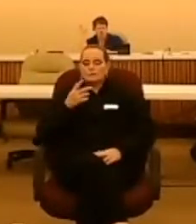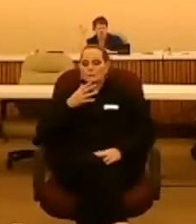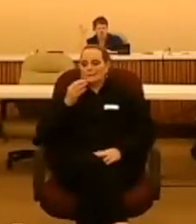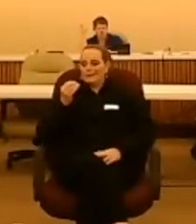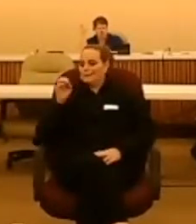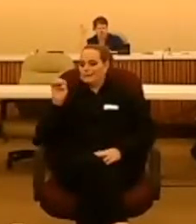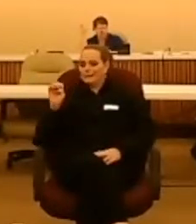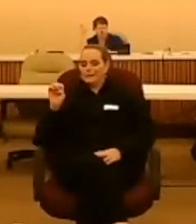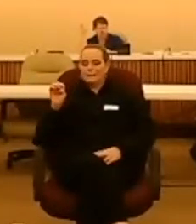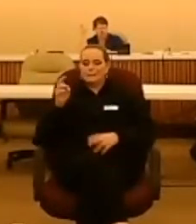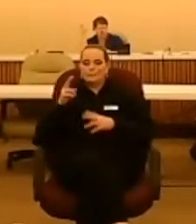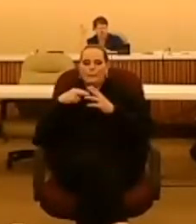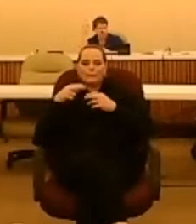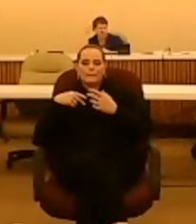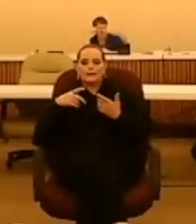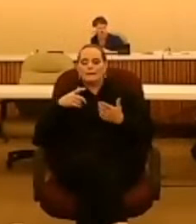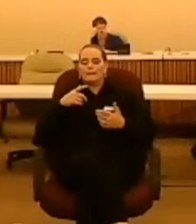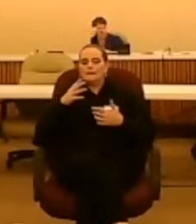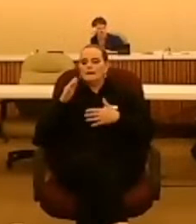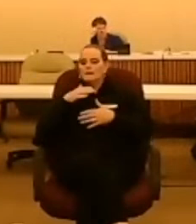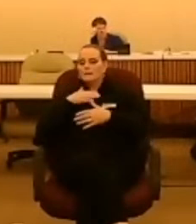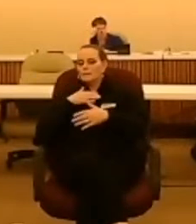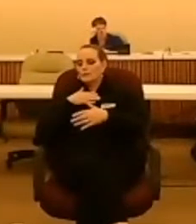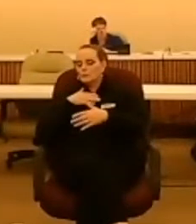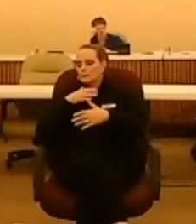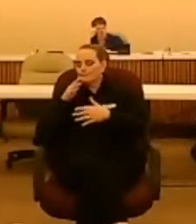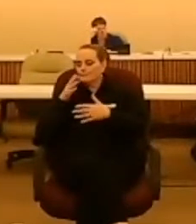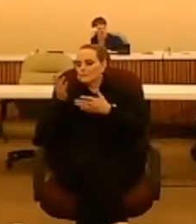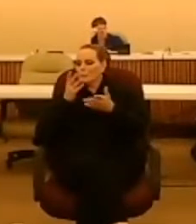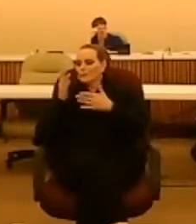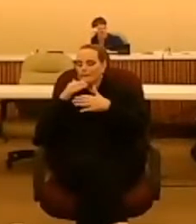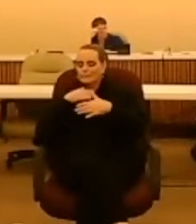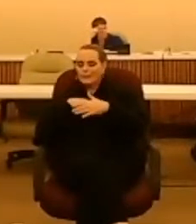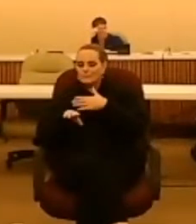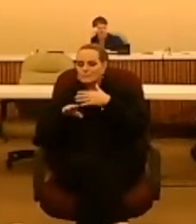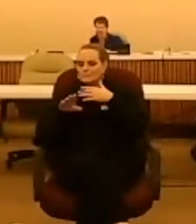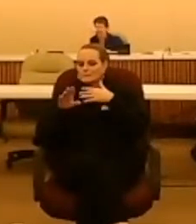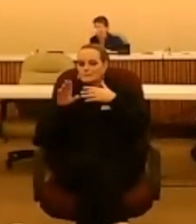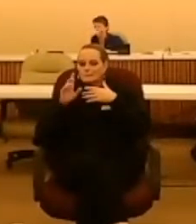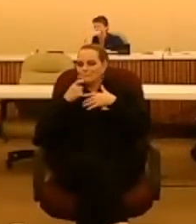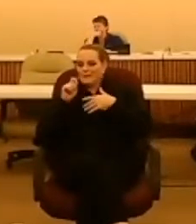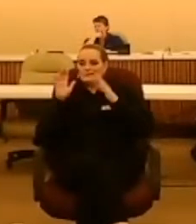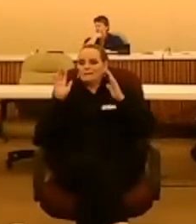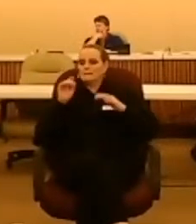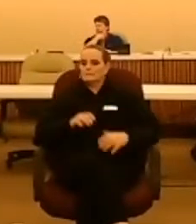the service entrance for the service station. That's it.